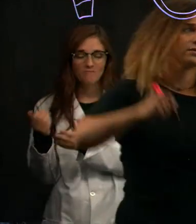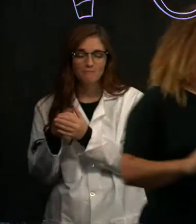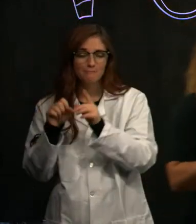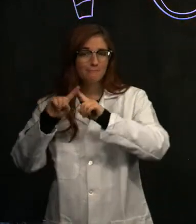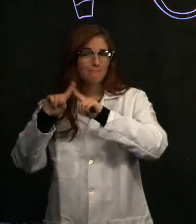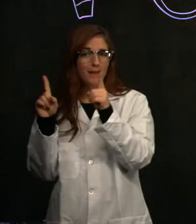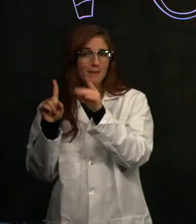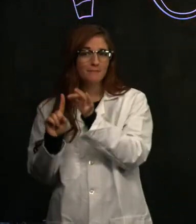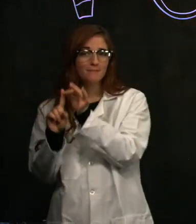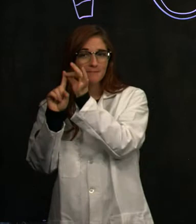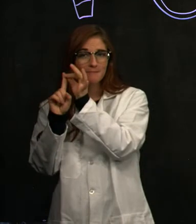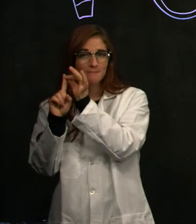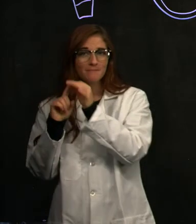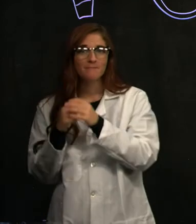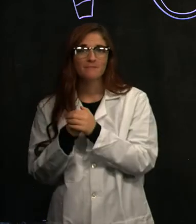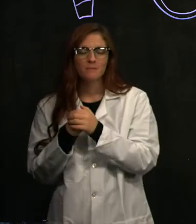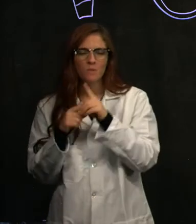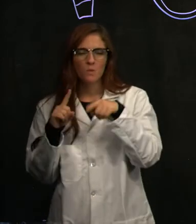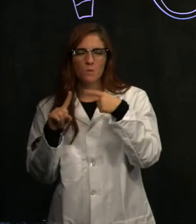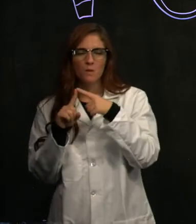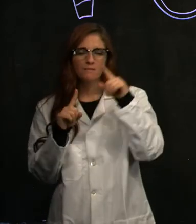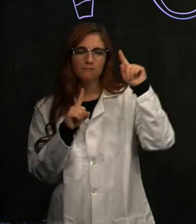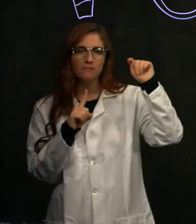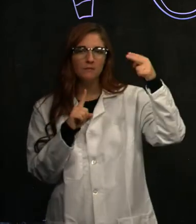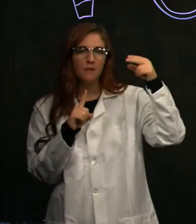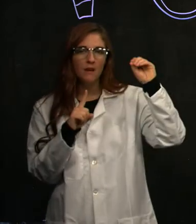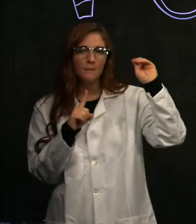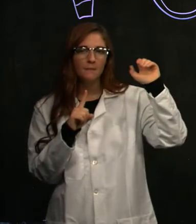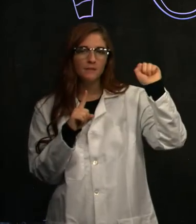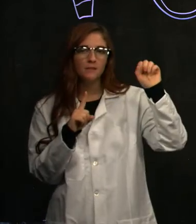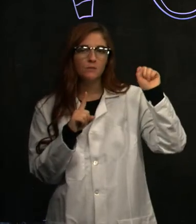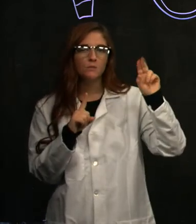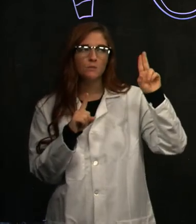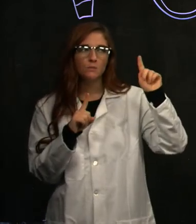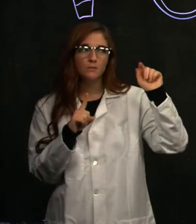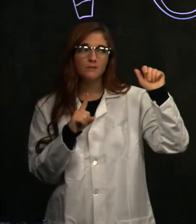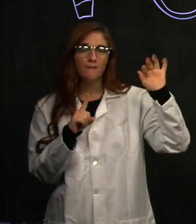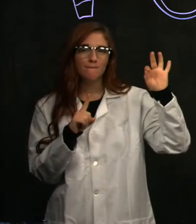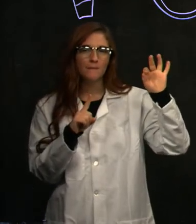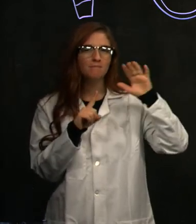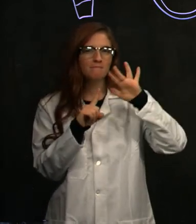But when Thomas Südhoff was studying synapses,